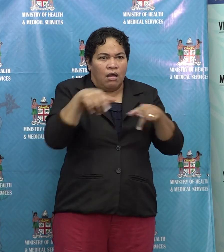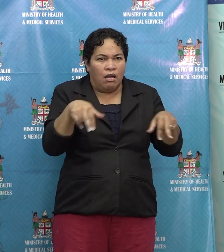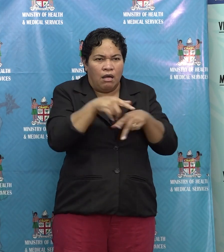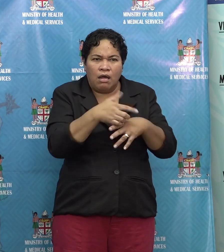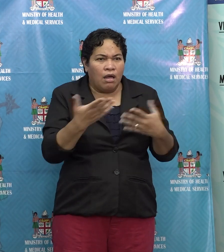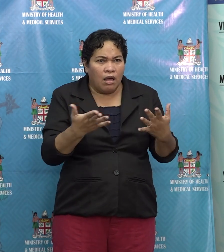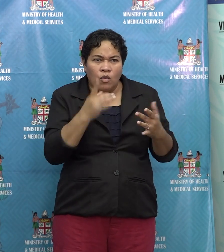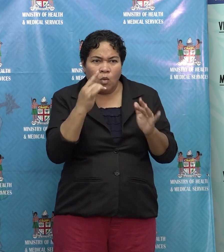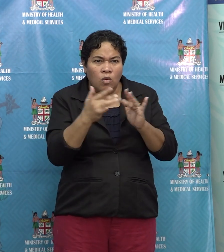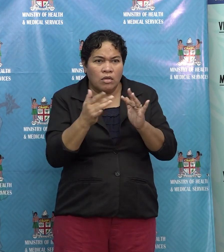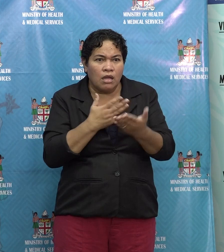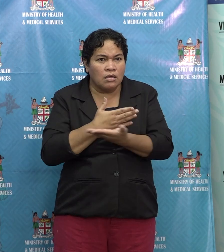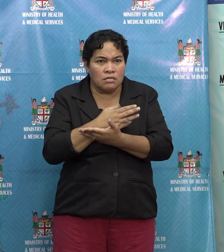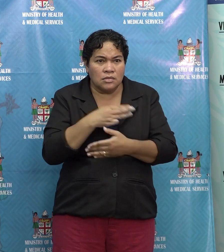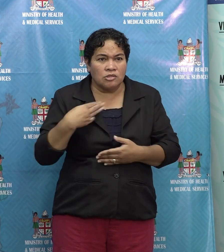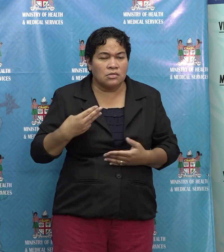people?